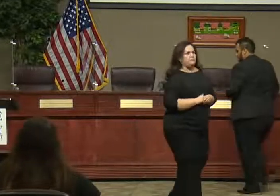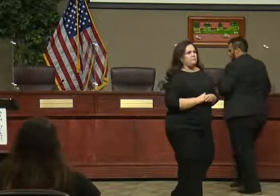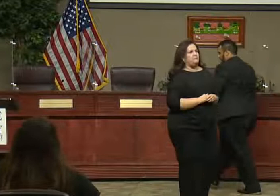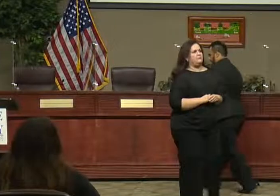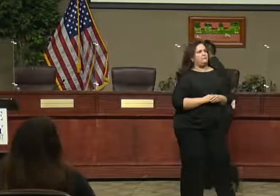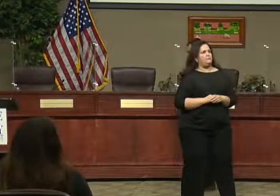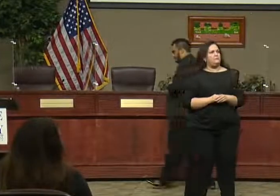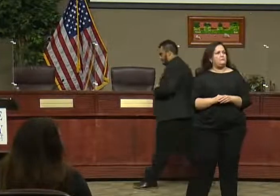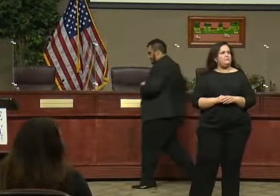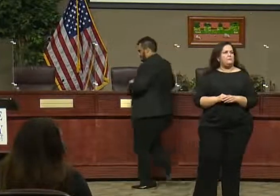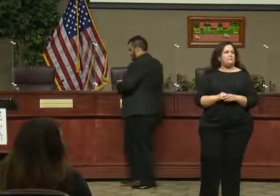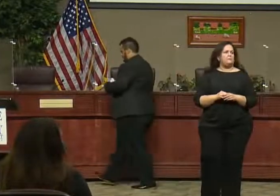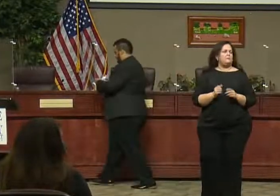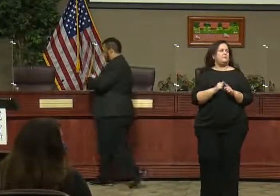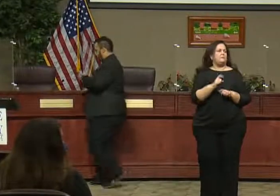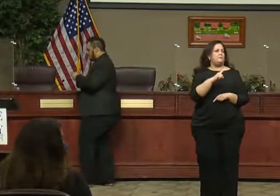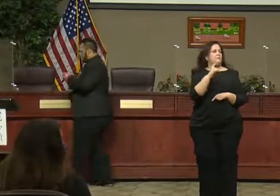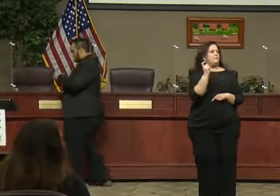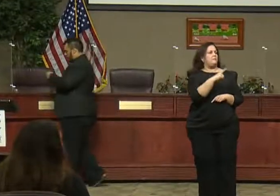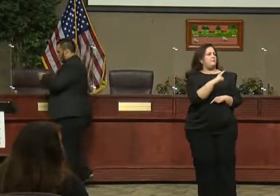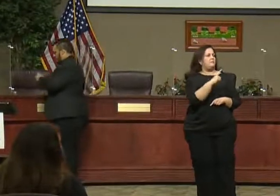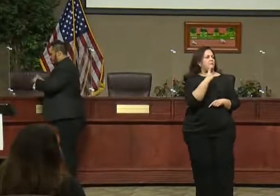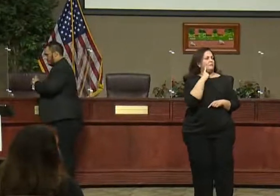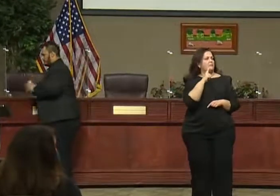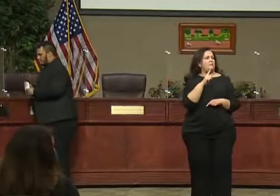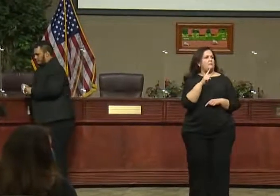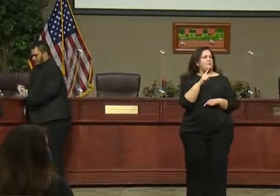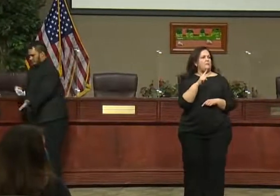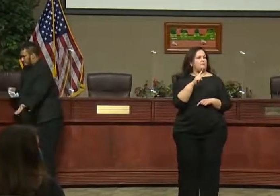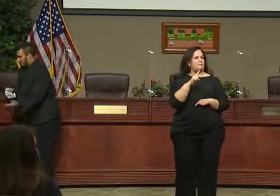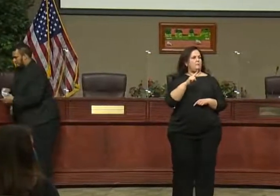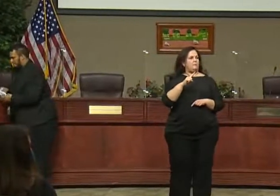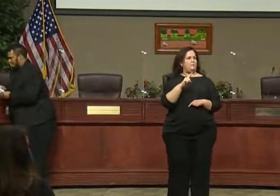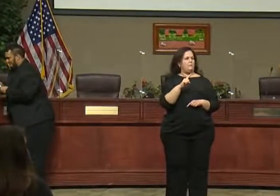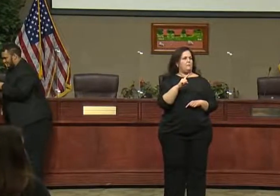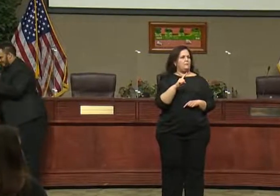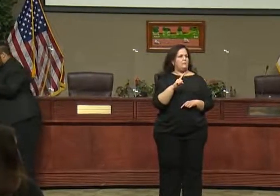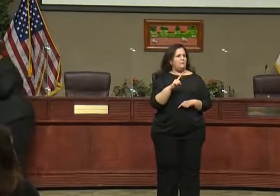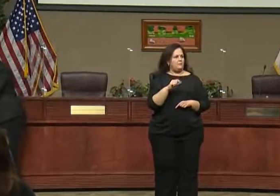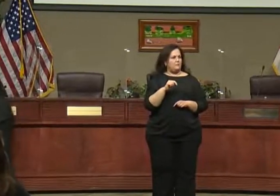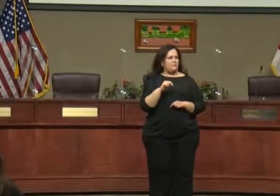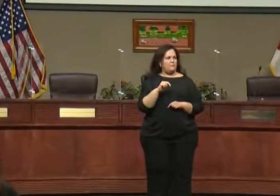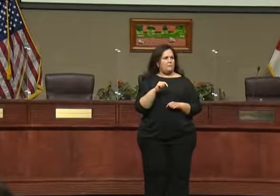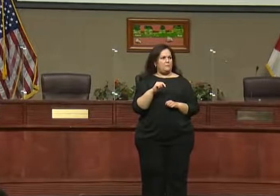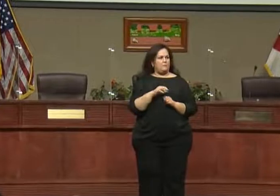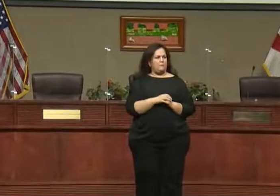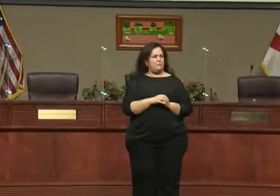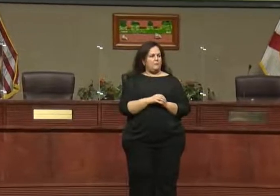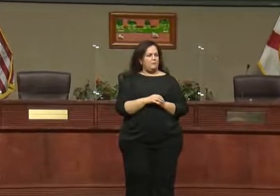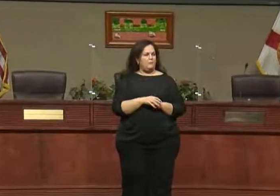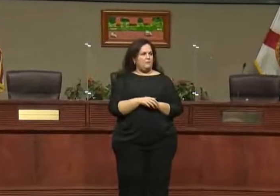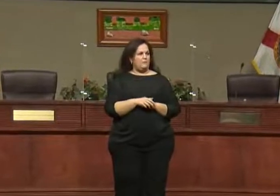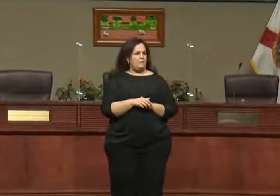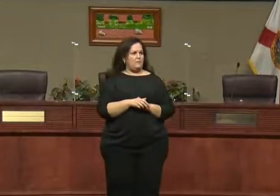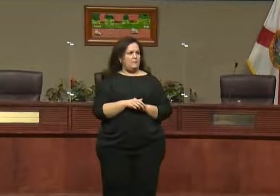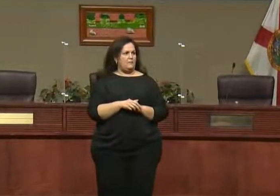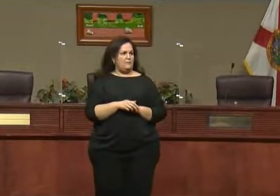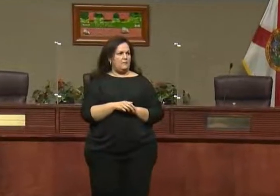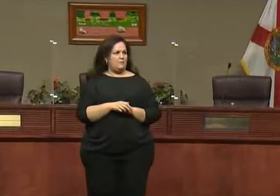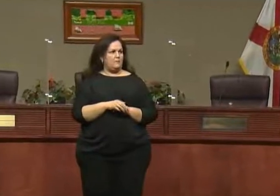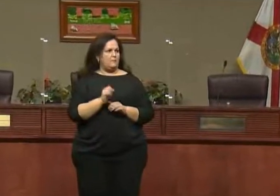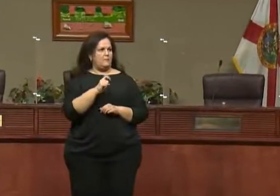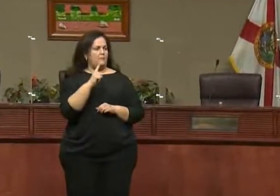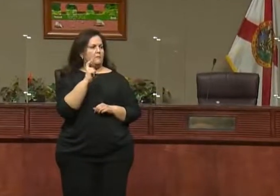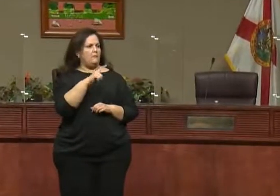This next question comes in from Asher Wildman for Scott Howitt with OCPS. His